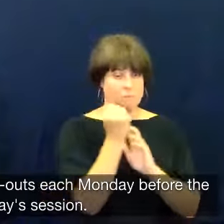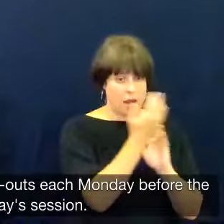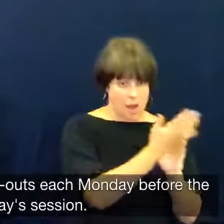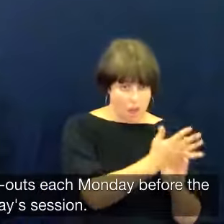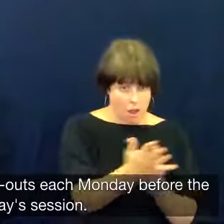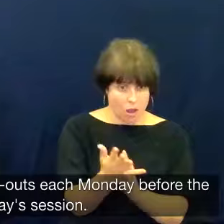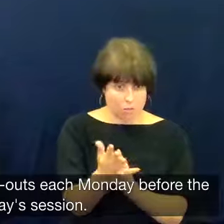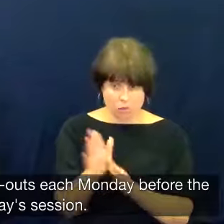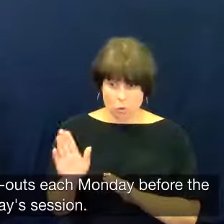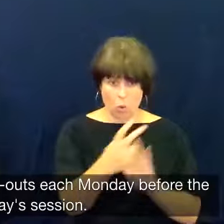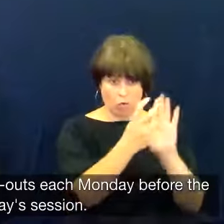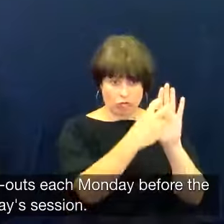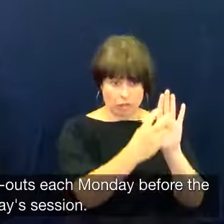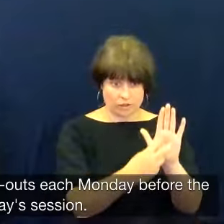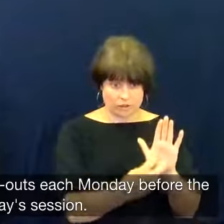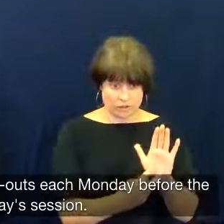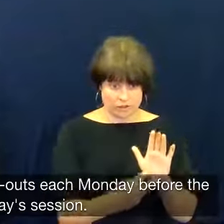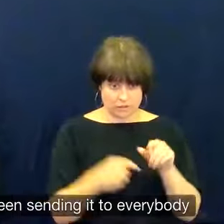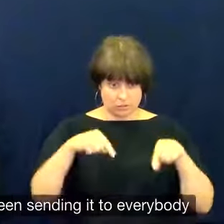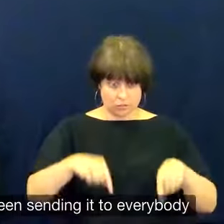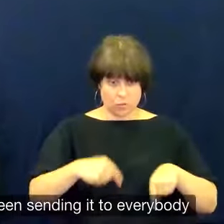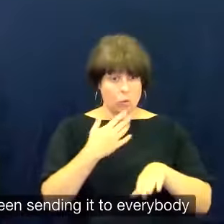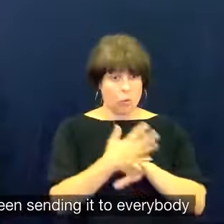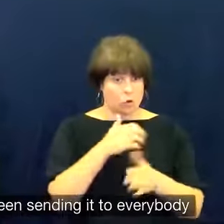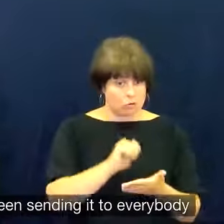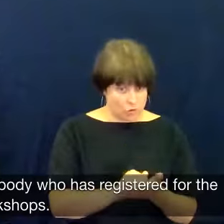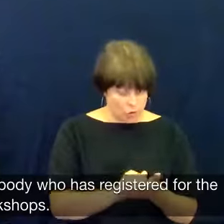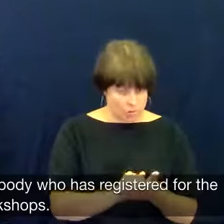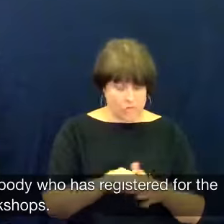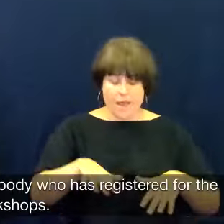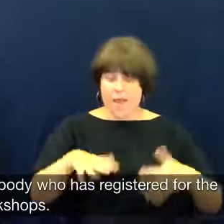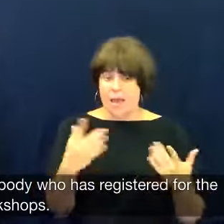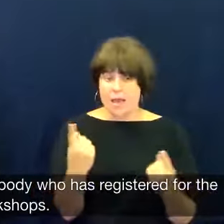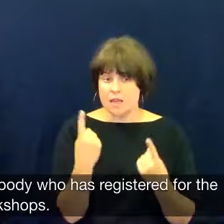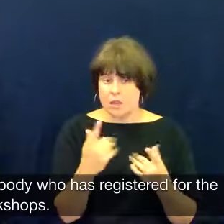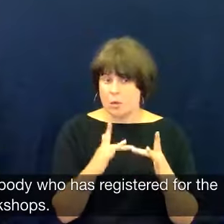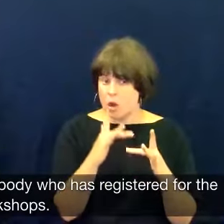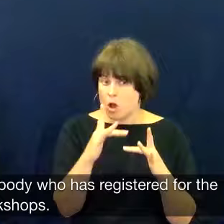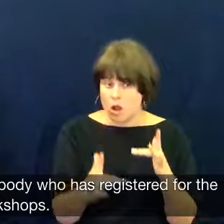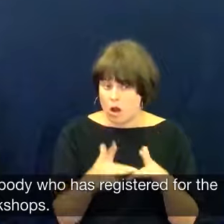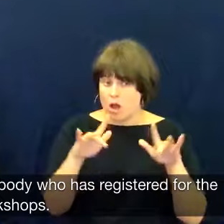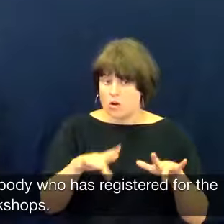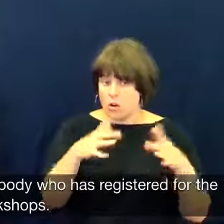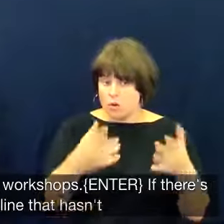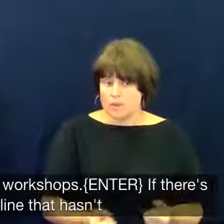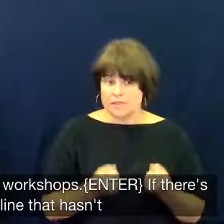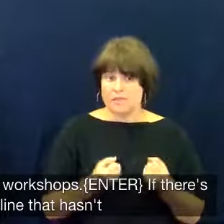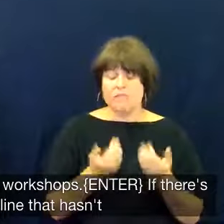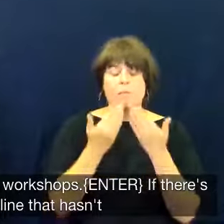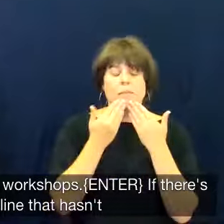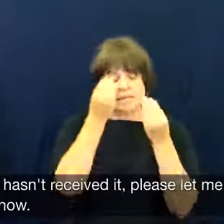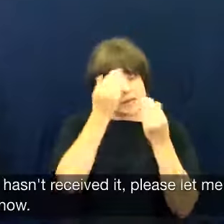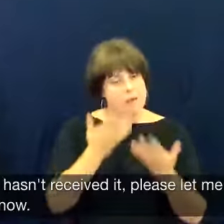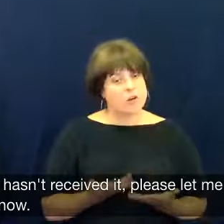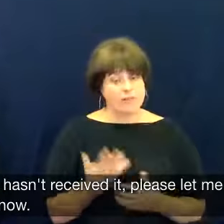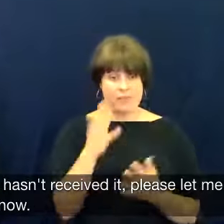who's registered for the workshops. So if there's anybody online that hasn't received it, please let me know. There